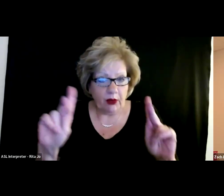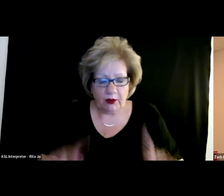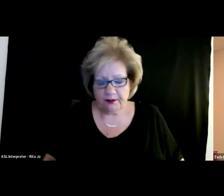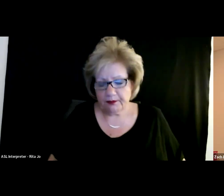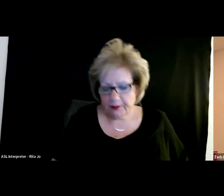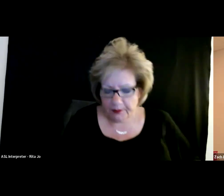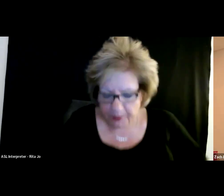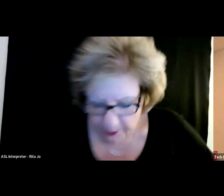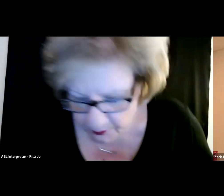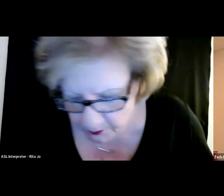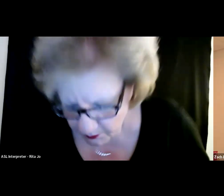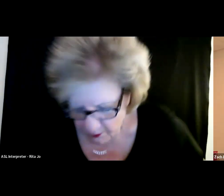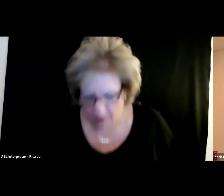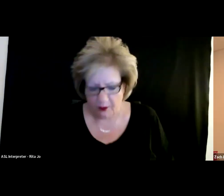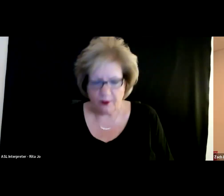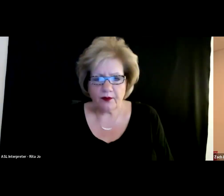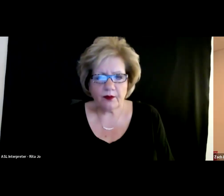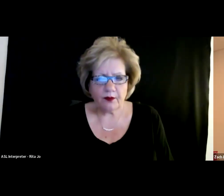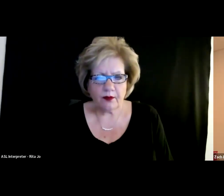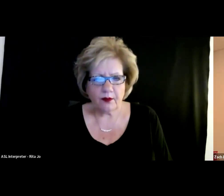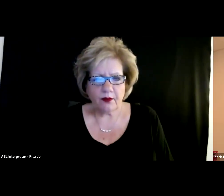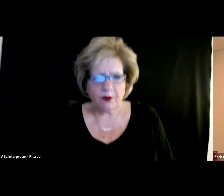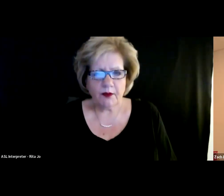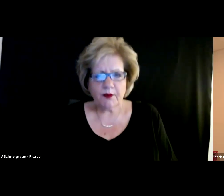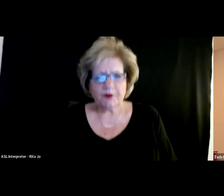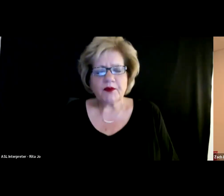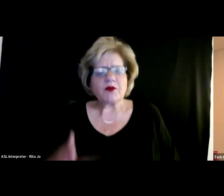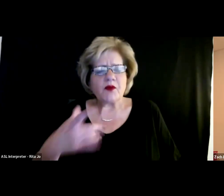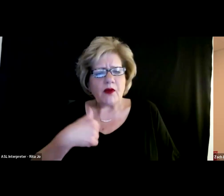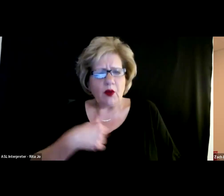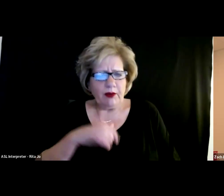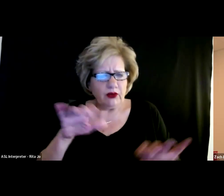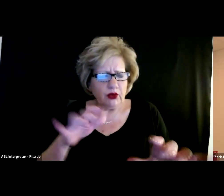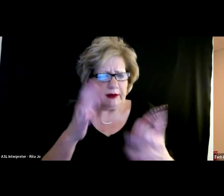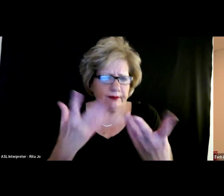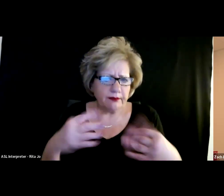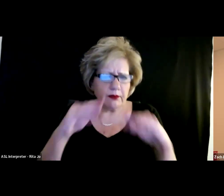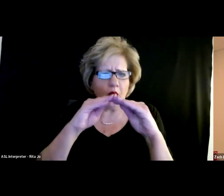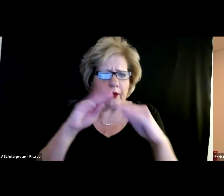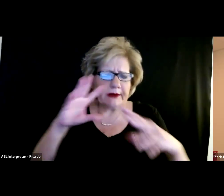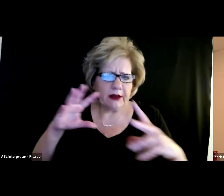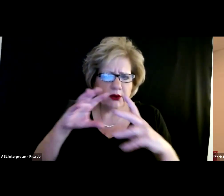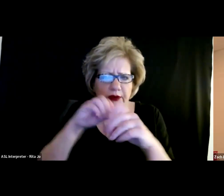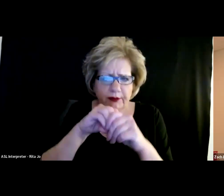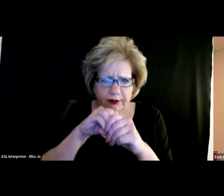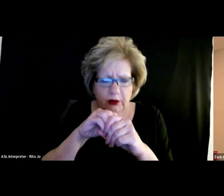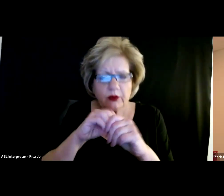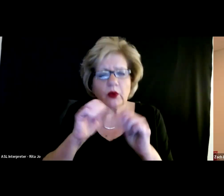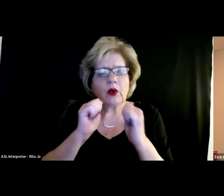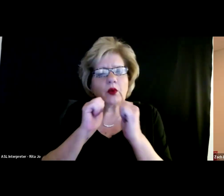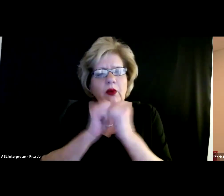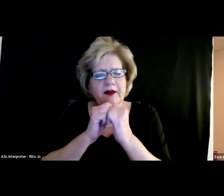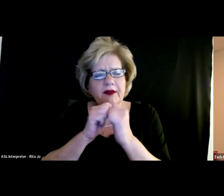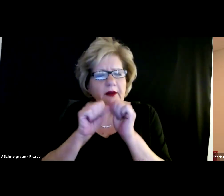Urban has contributed to greater inclusivity in apprenticeship, specifically by producing a comprehensive study about the